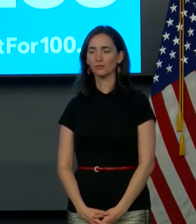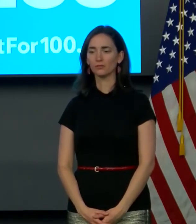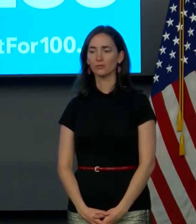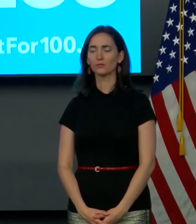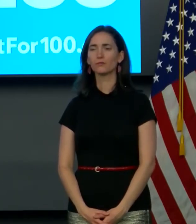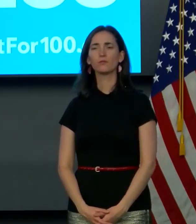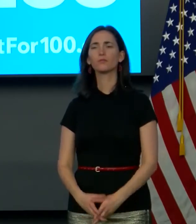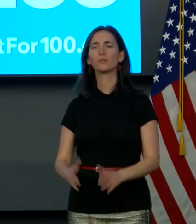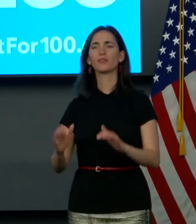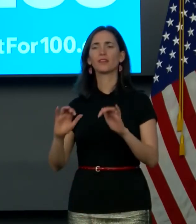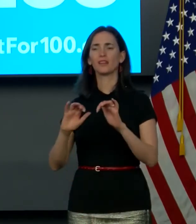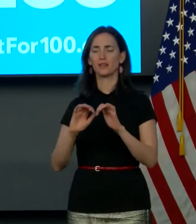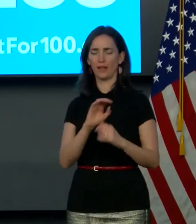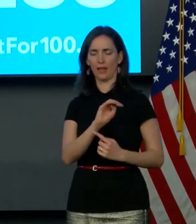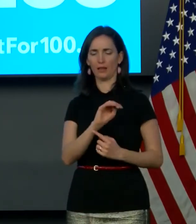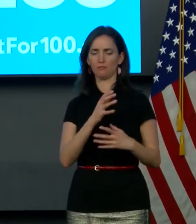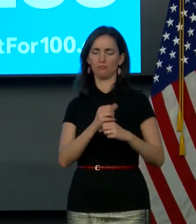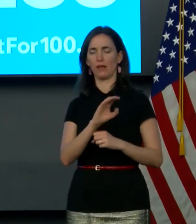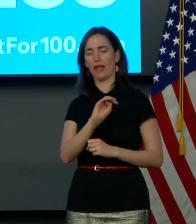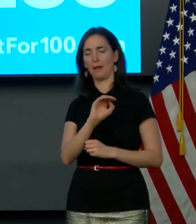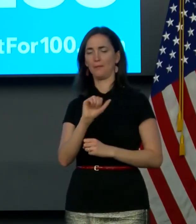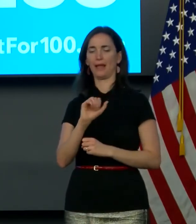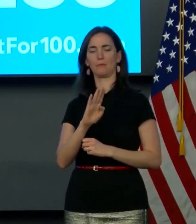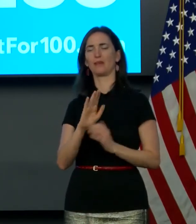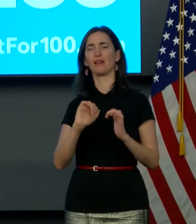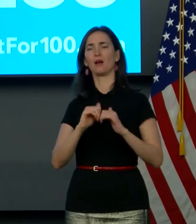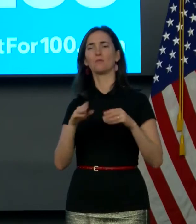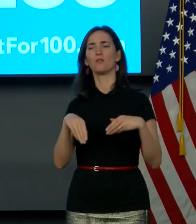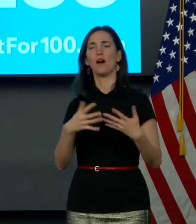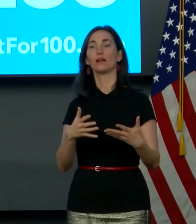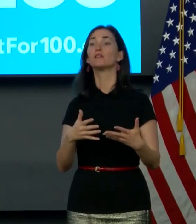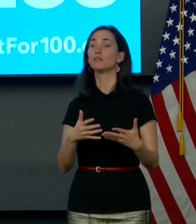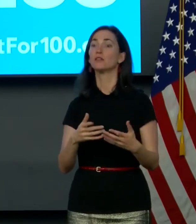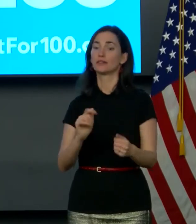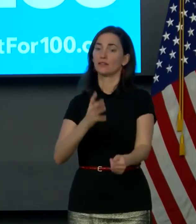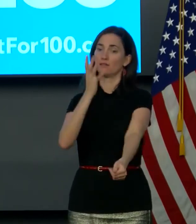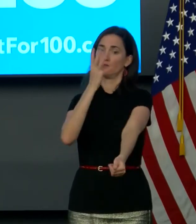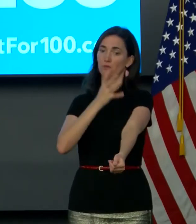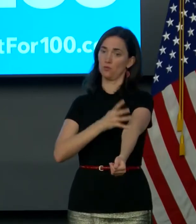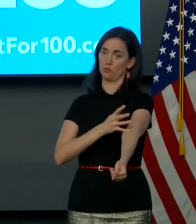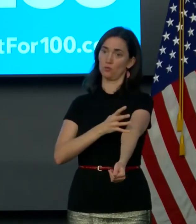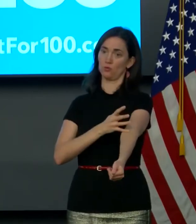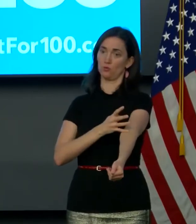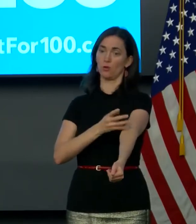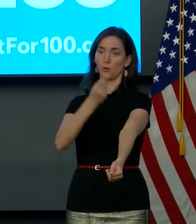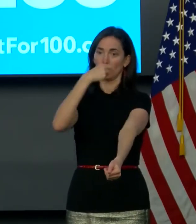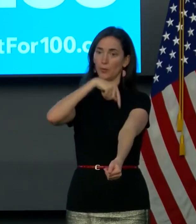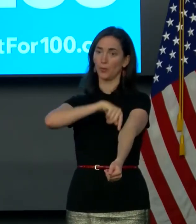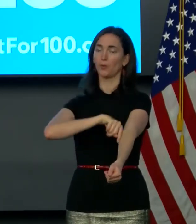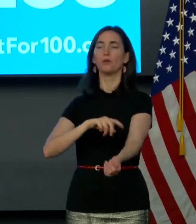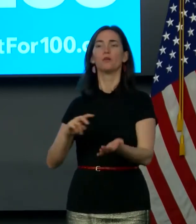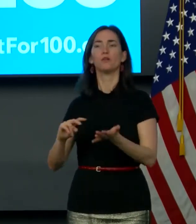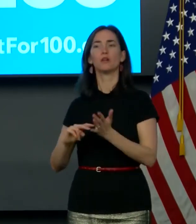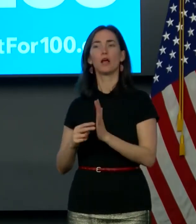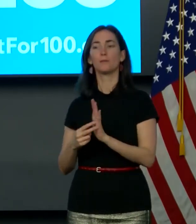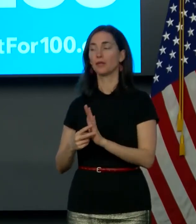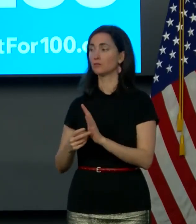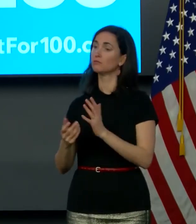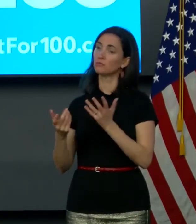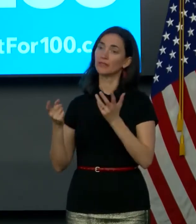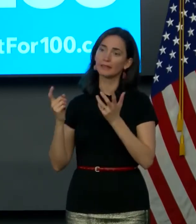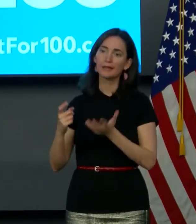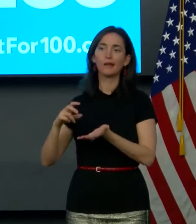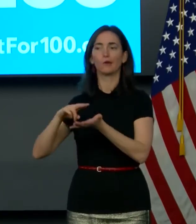administered via infusion, and so it takes a fair number of healthcare workers in order to administer the